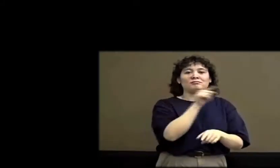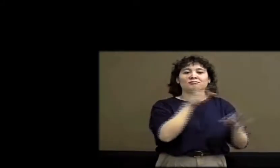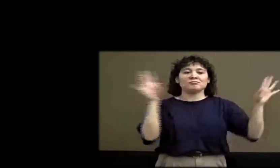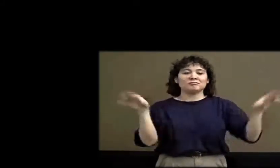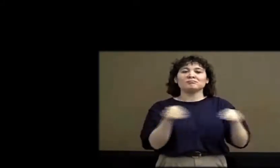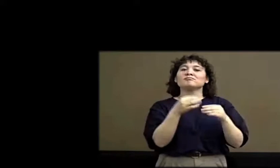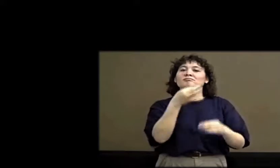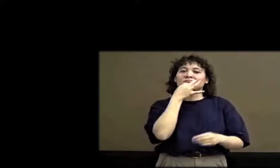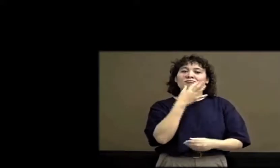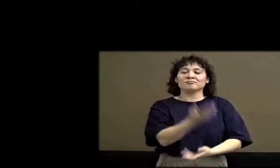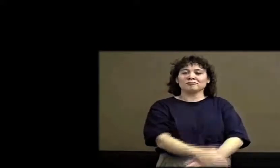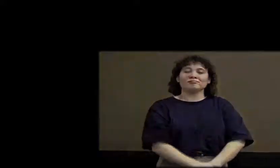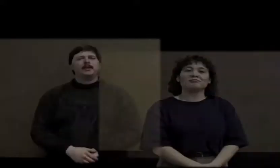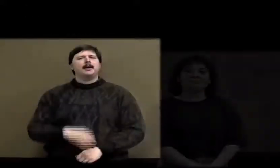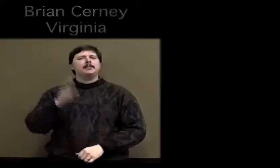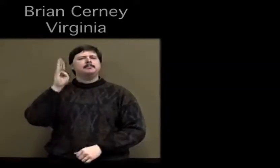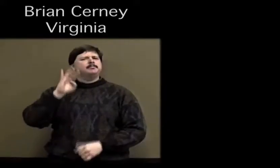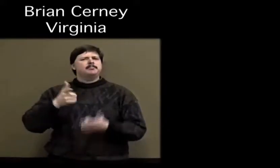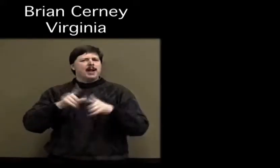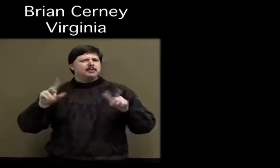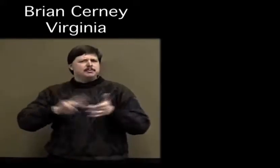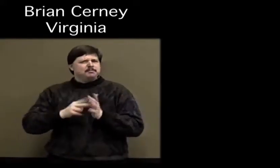expert.